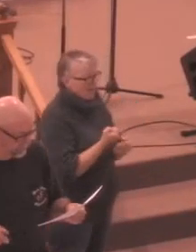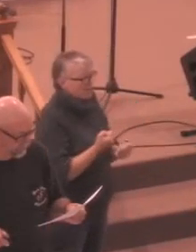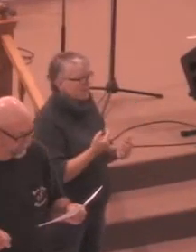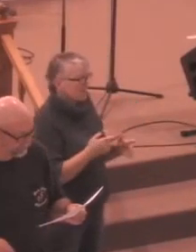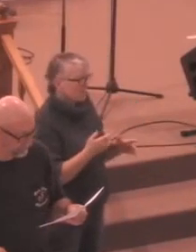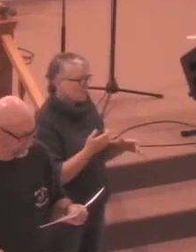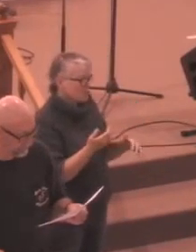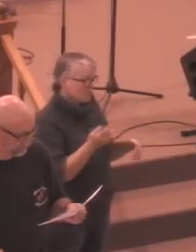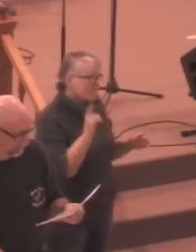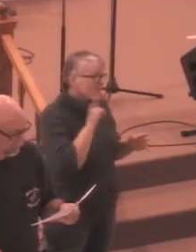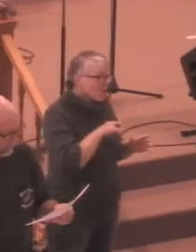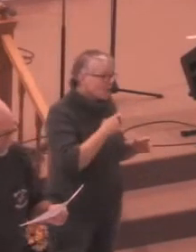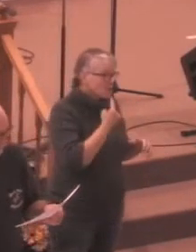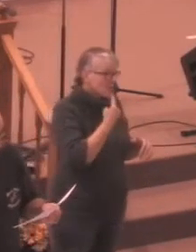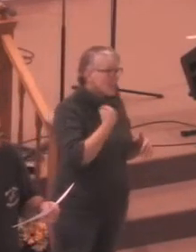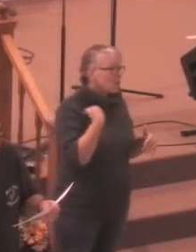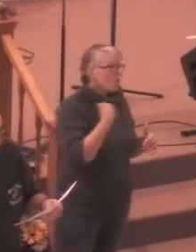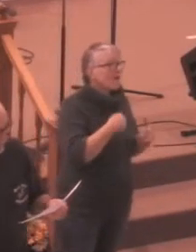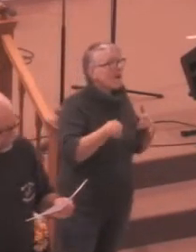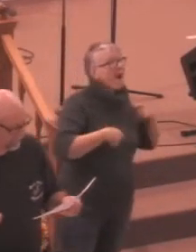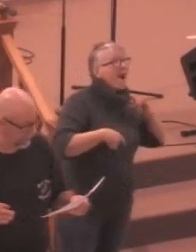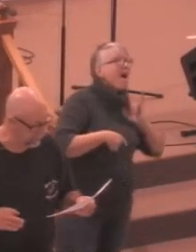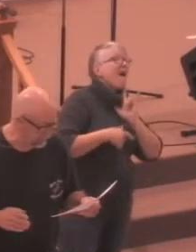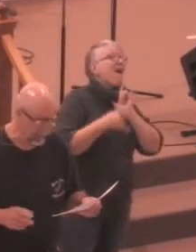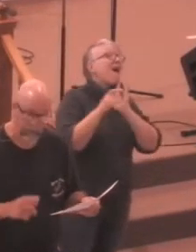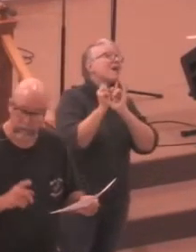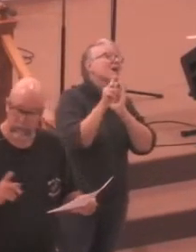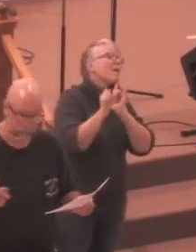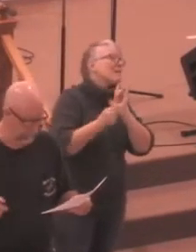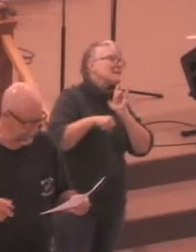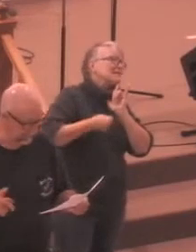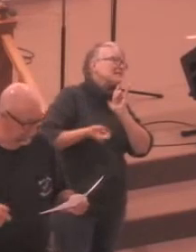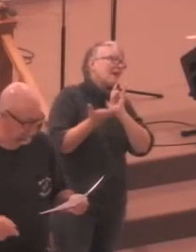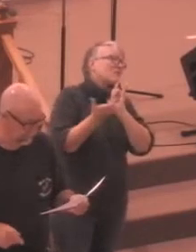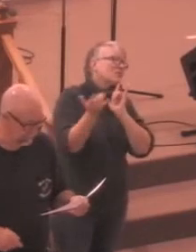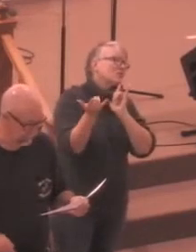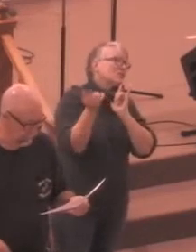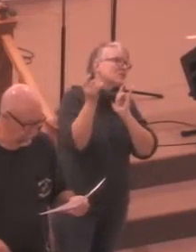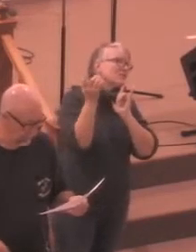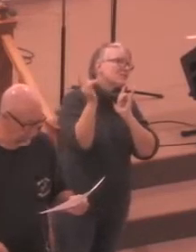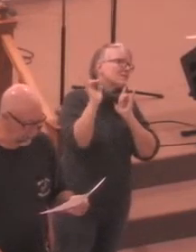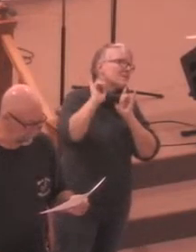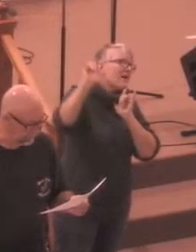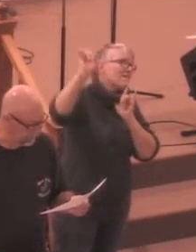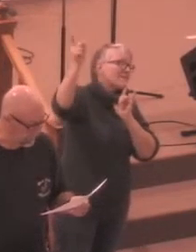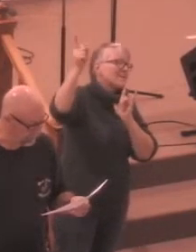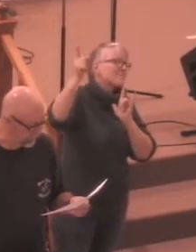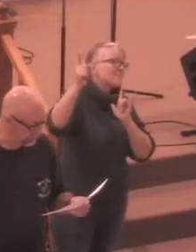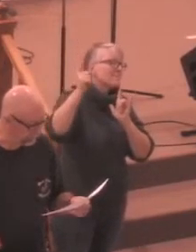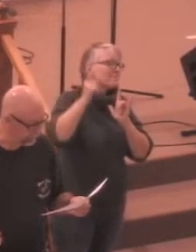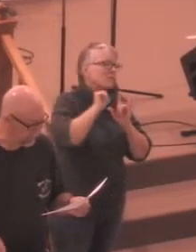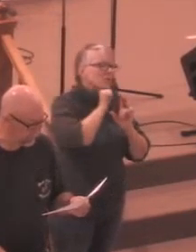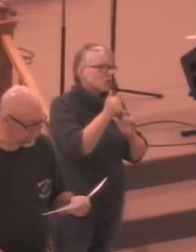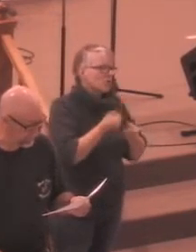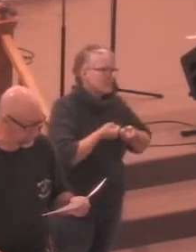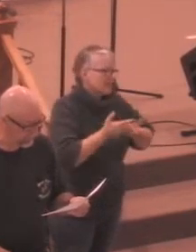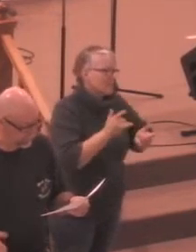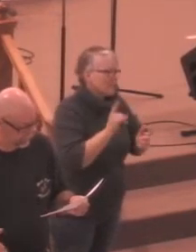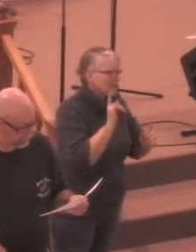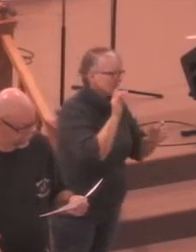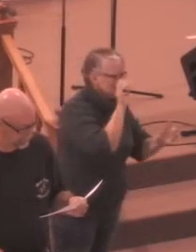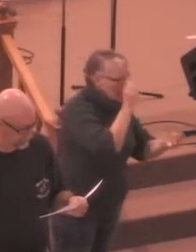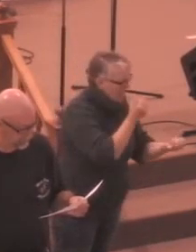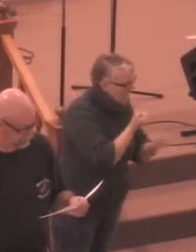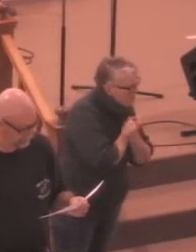love God while we were not agape loving other believers. We cannot love God without loving brothers and sisters